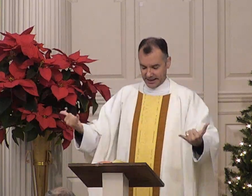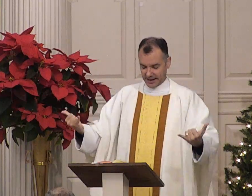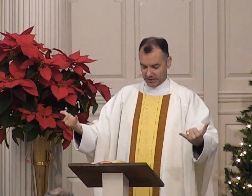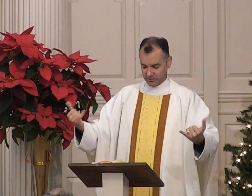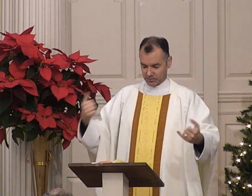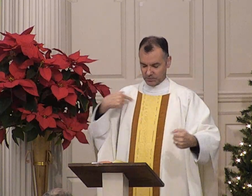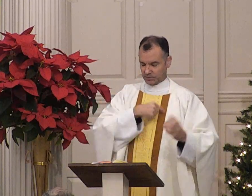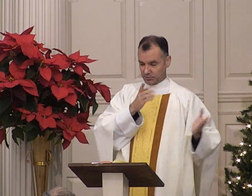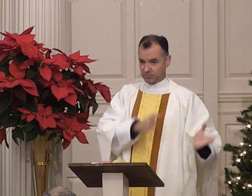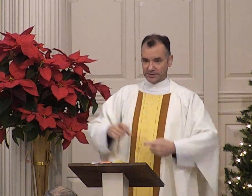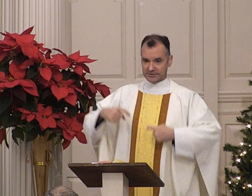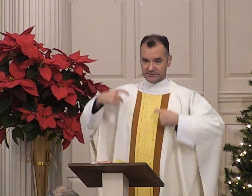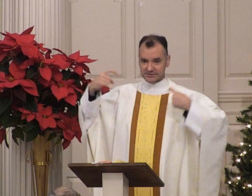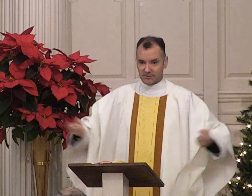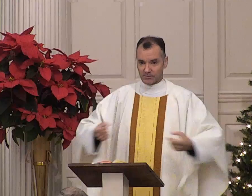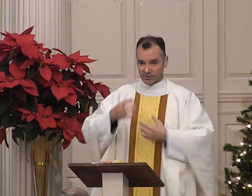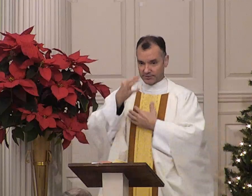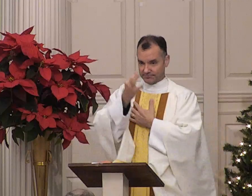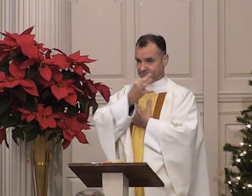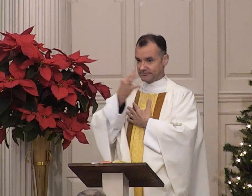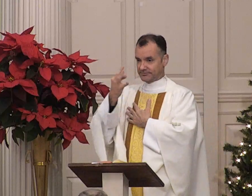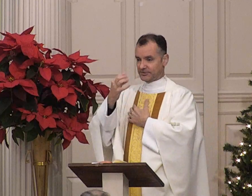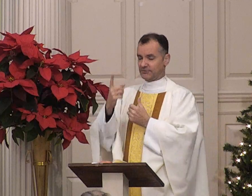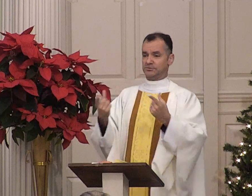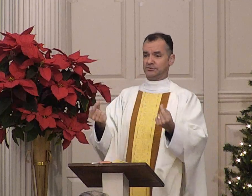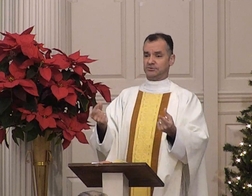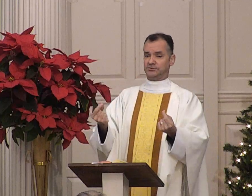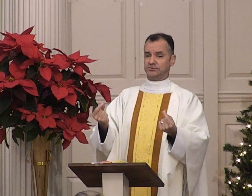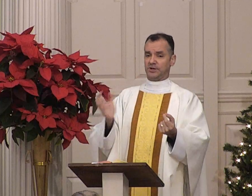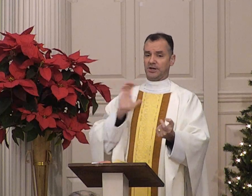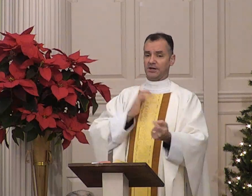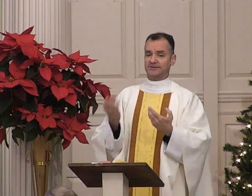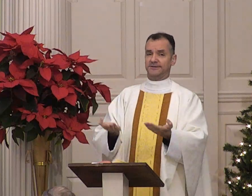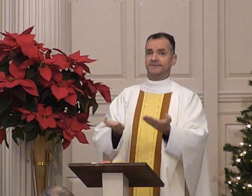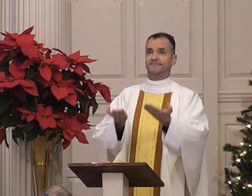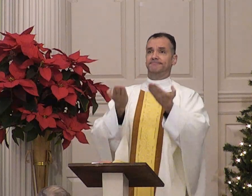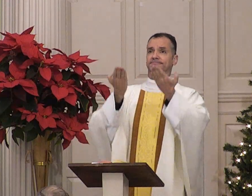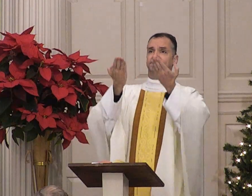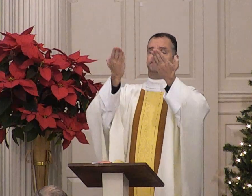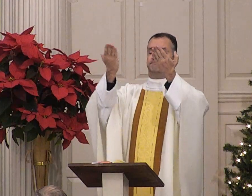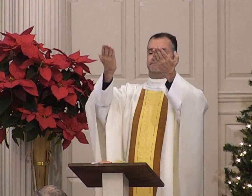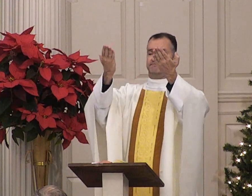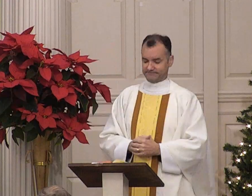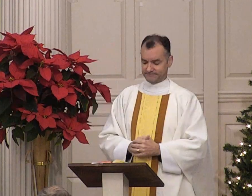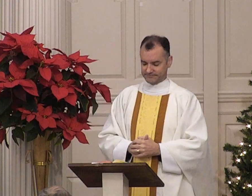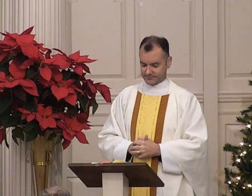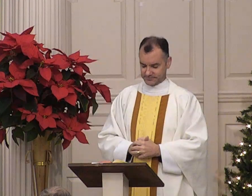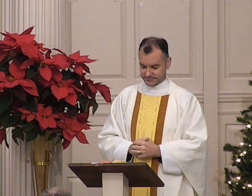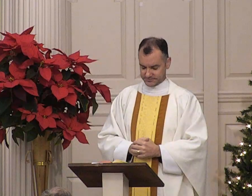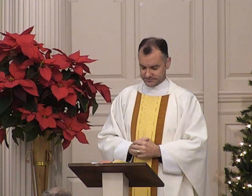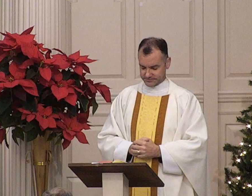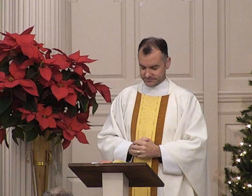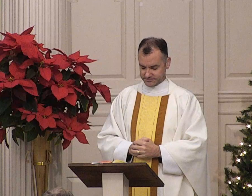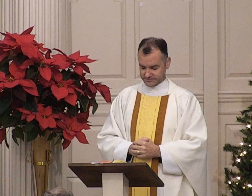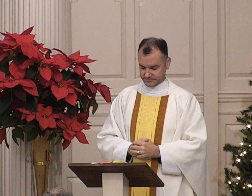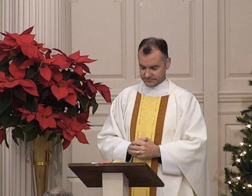My brothers and sisters, let us acknowledge our sins and so prepare ourselves to celebrate the sacred mysteries.